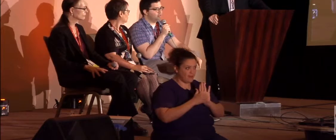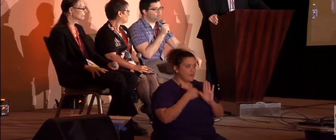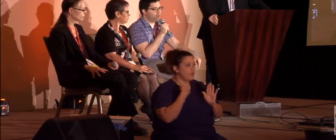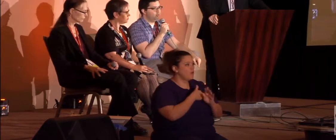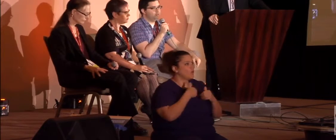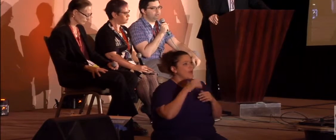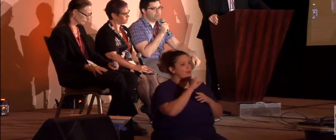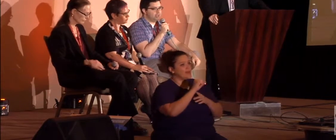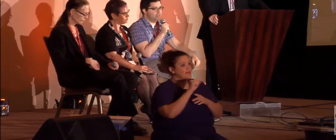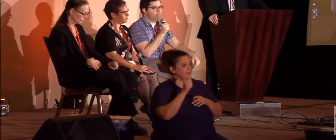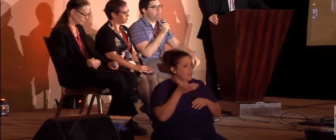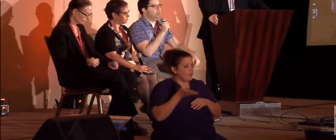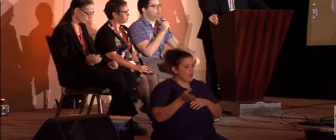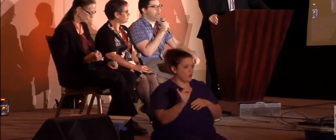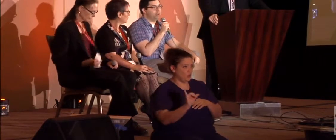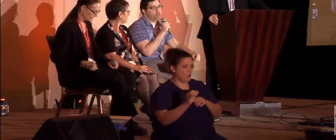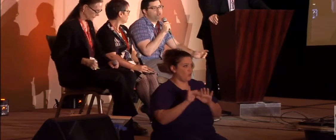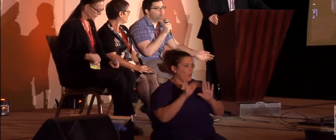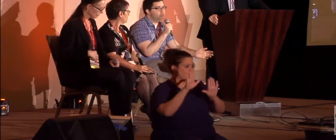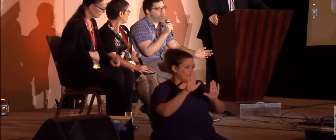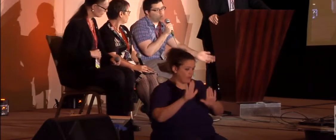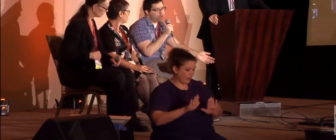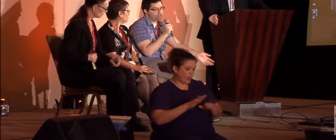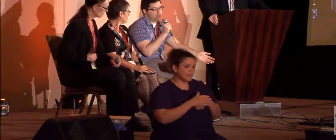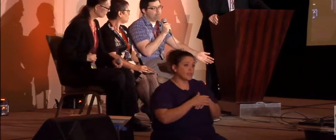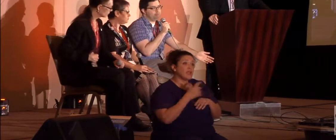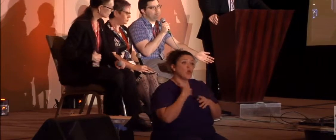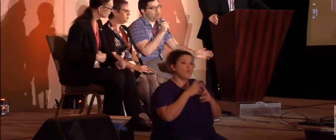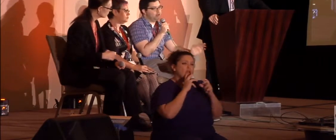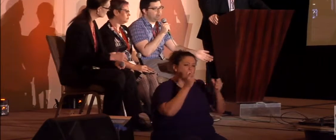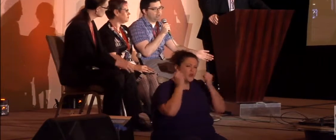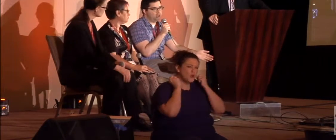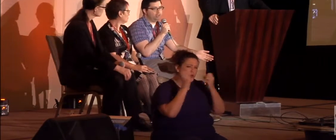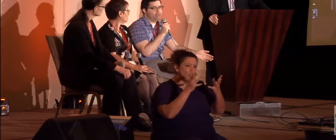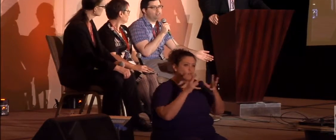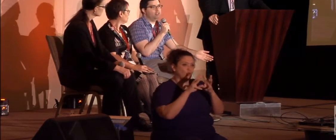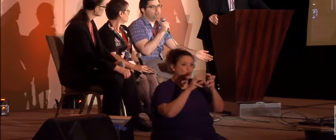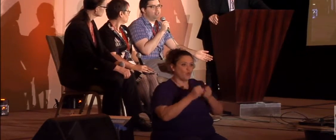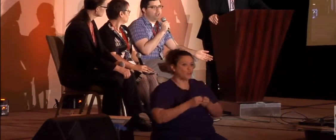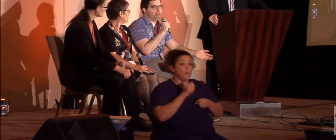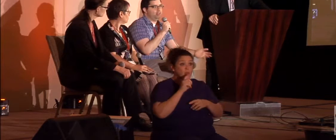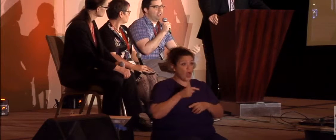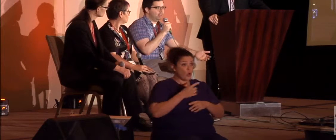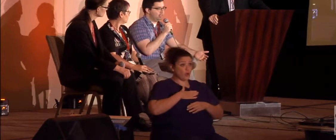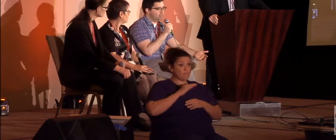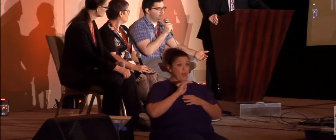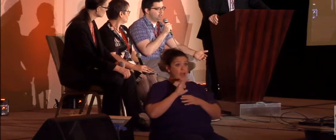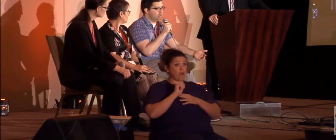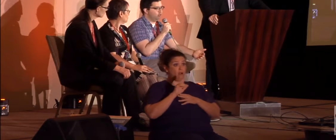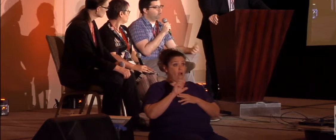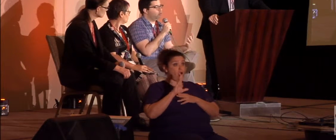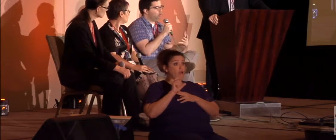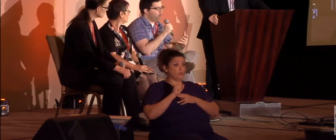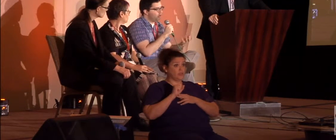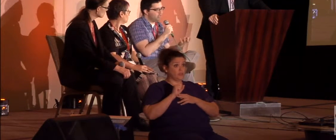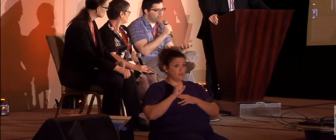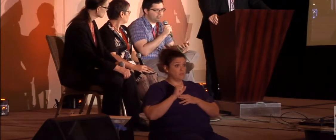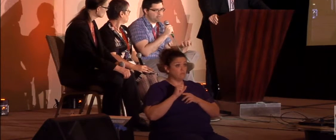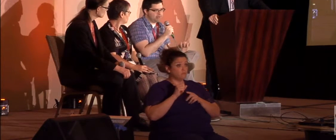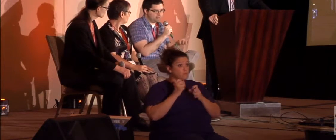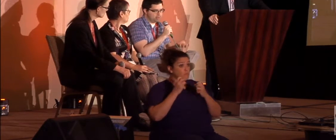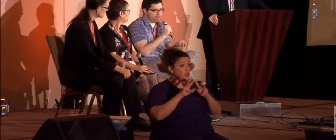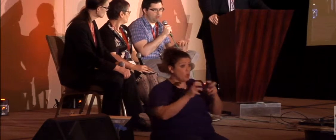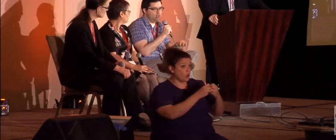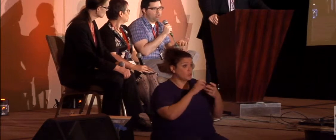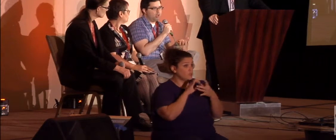SSA there as well, which was fantastic. And we had numerous workshops beyond my caucus that had atheism in the title. So we're creating